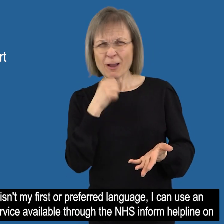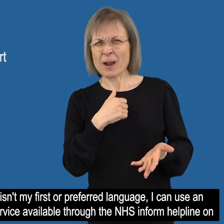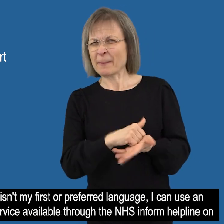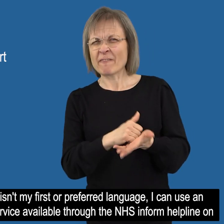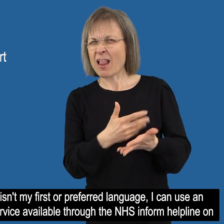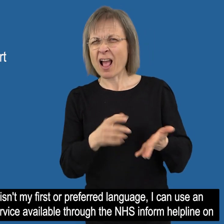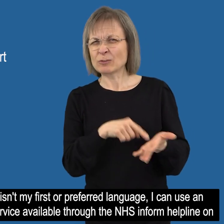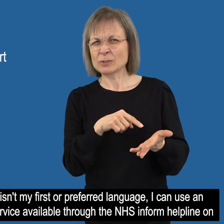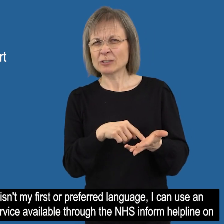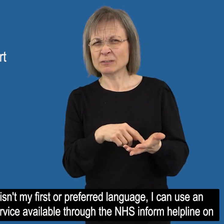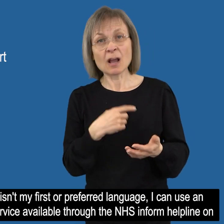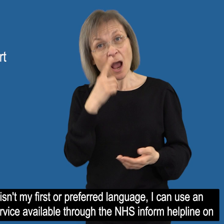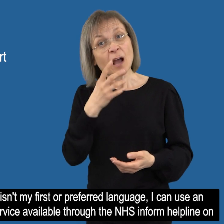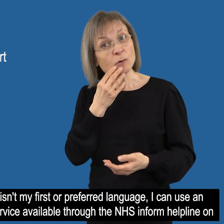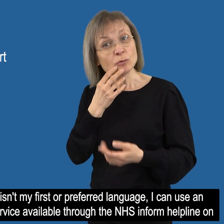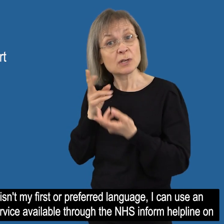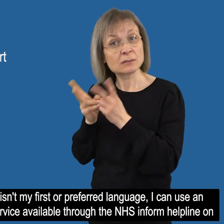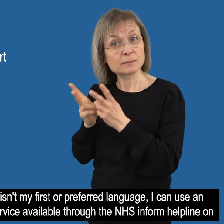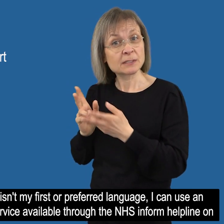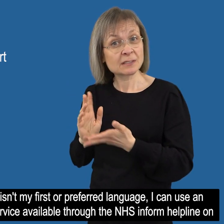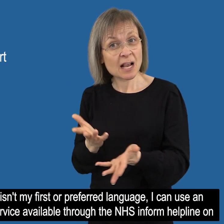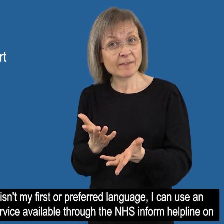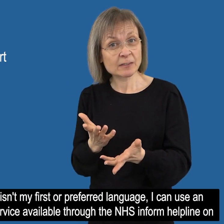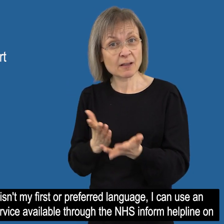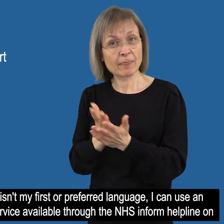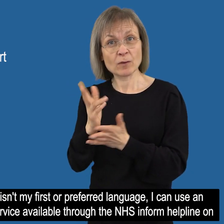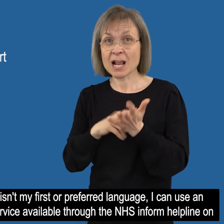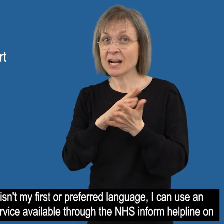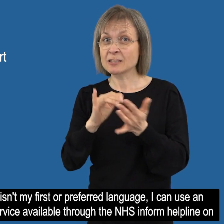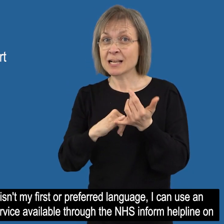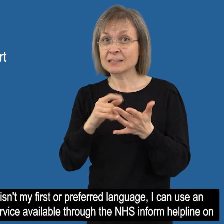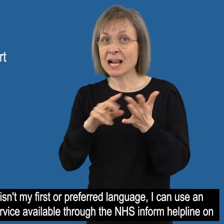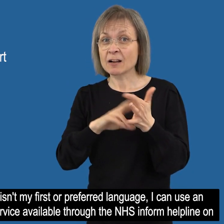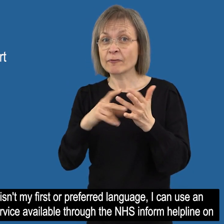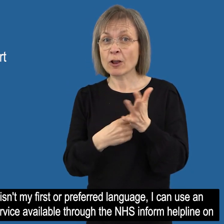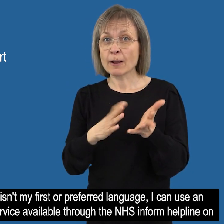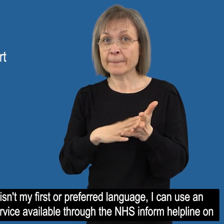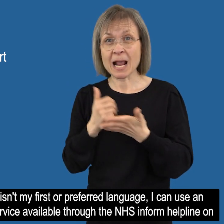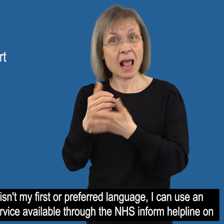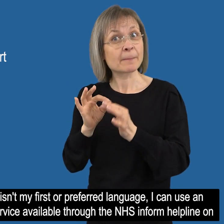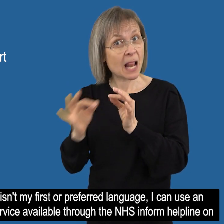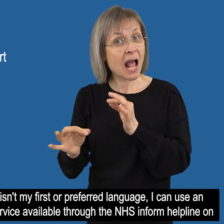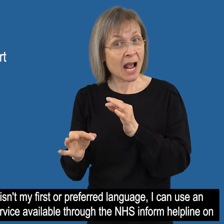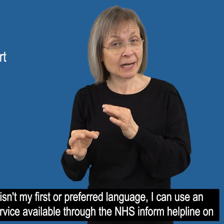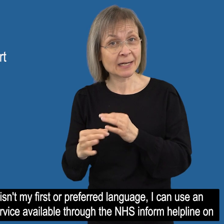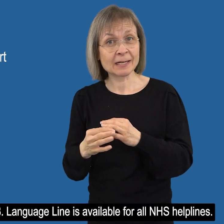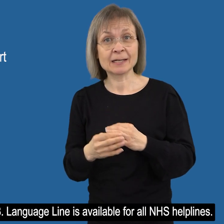If English isn't my first or preferred language, I can use an interpreting service available through the NHS Inform helpline